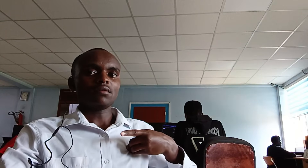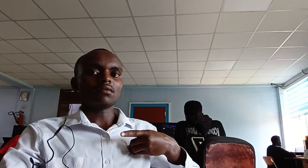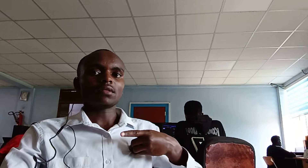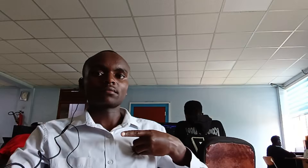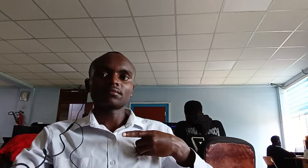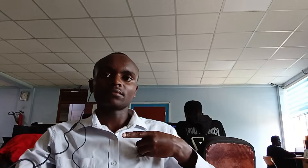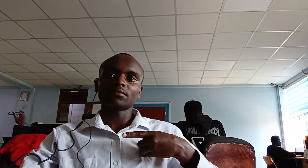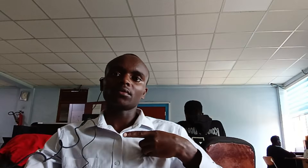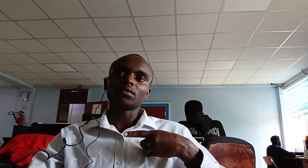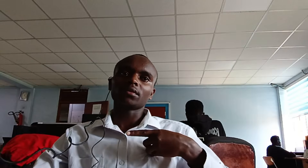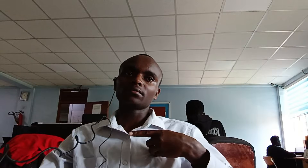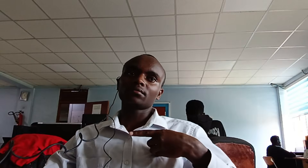Daughter. Okay.